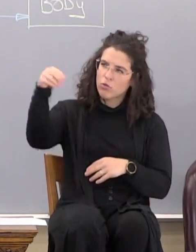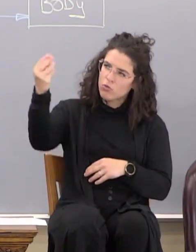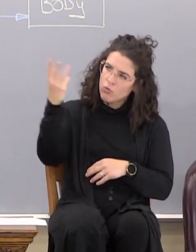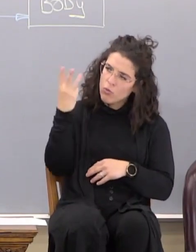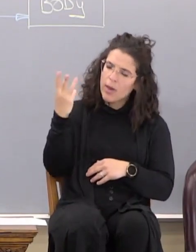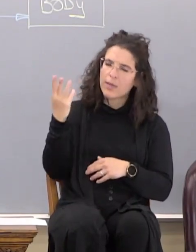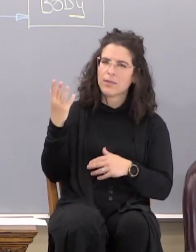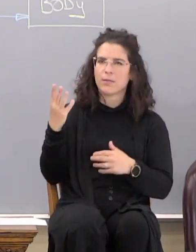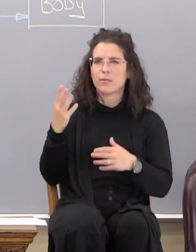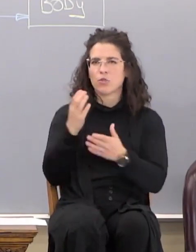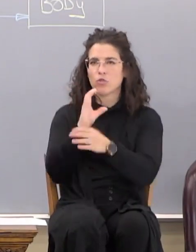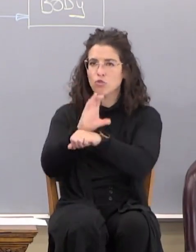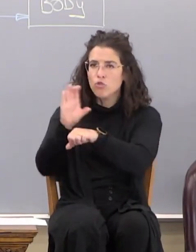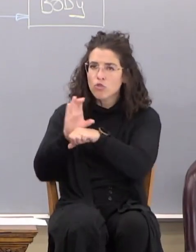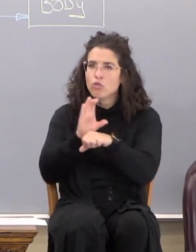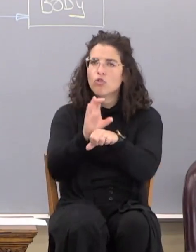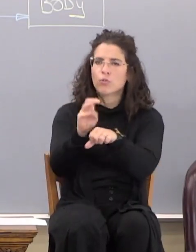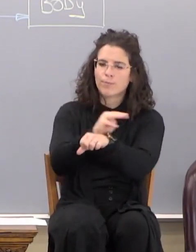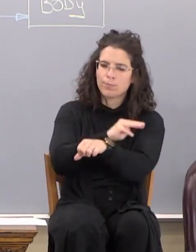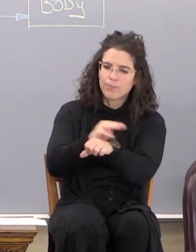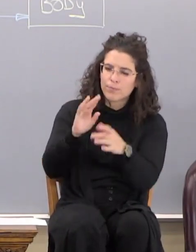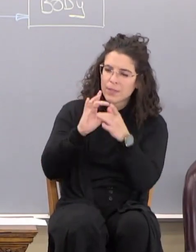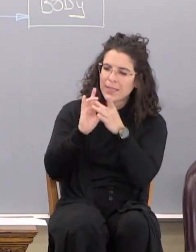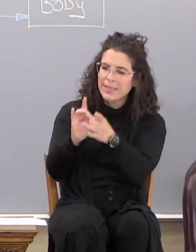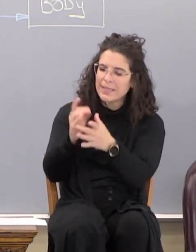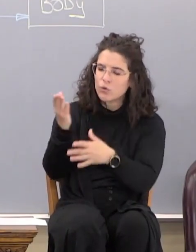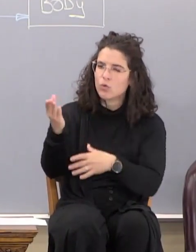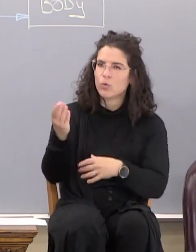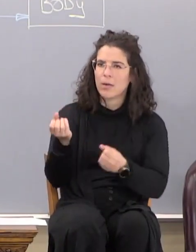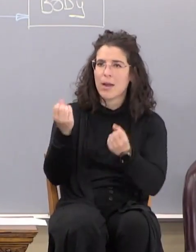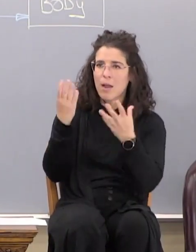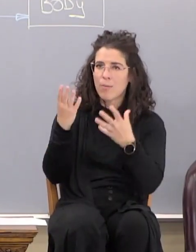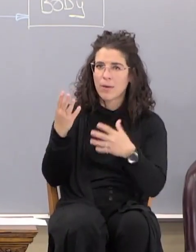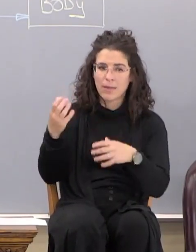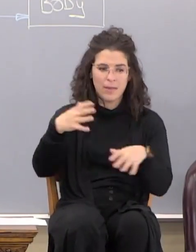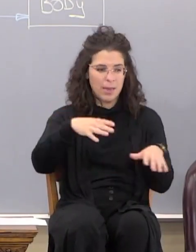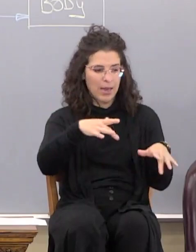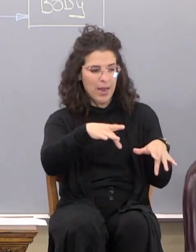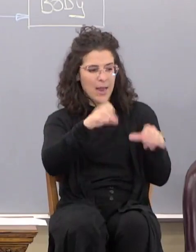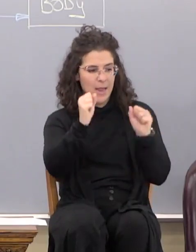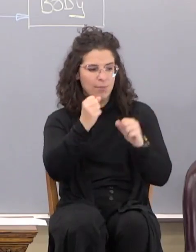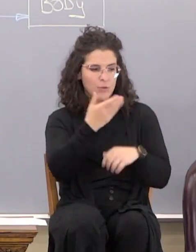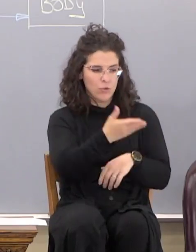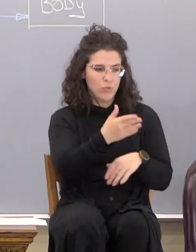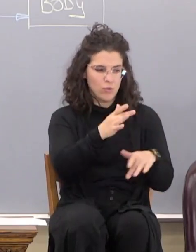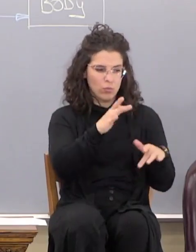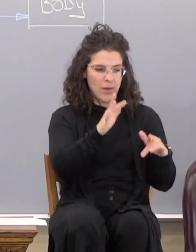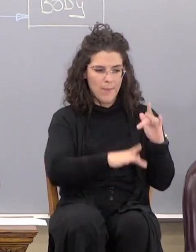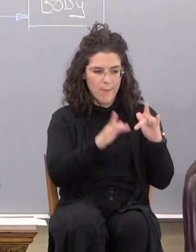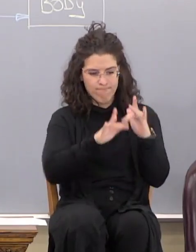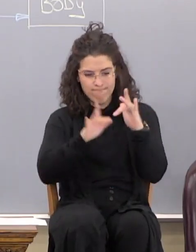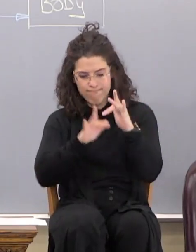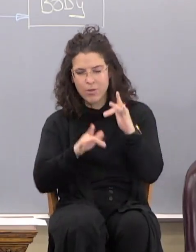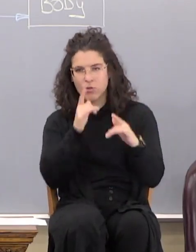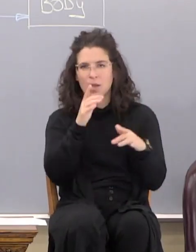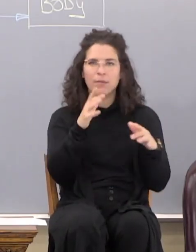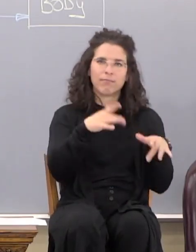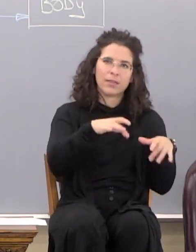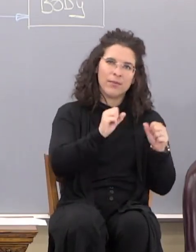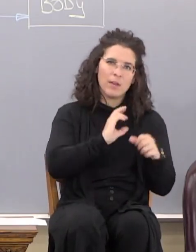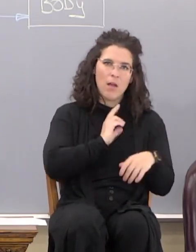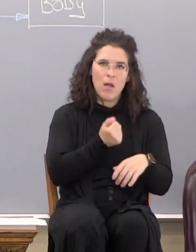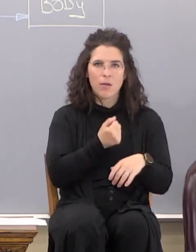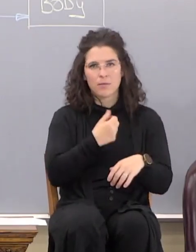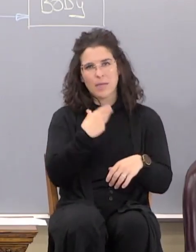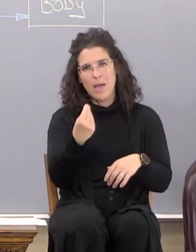and they have all these ministries that they're linked to and stuff. And they always, how many of them leave you out? I said, they're not leaving us out. They're leaving out the King James